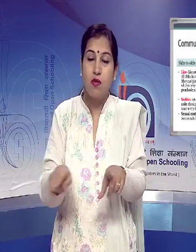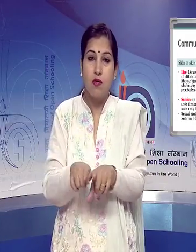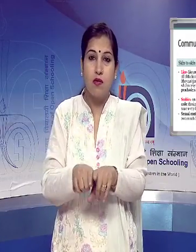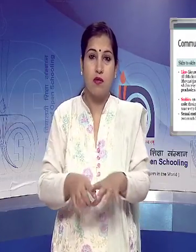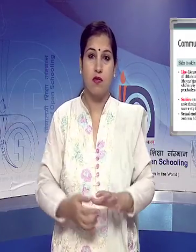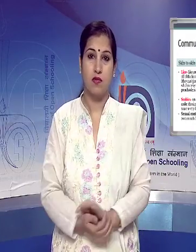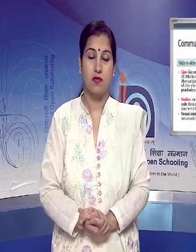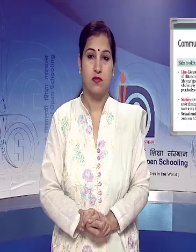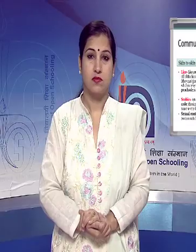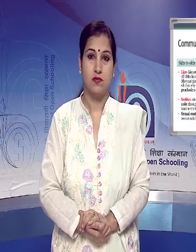infestations